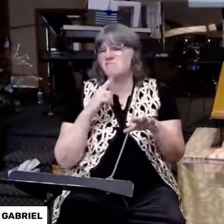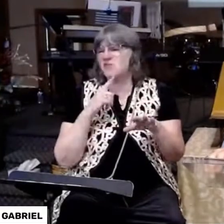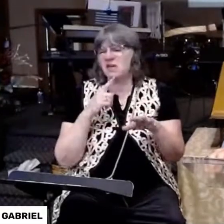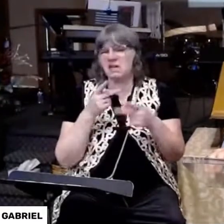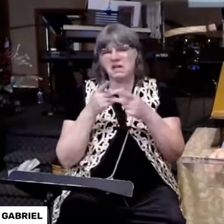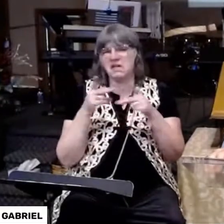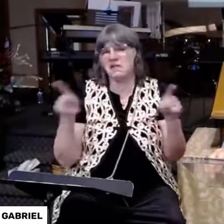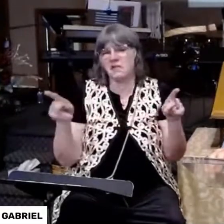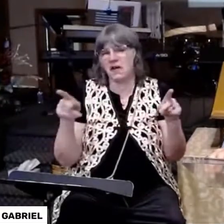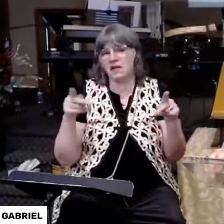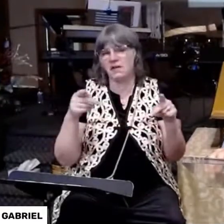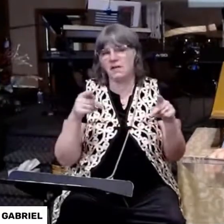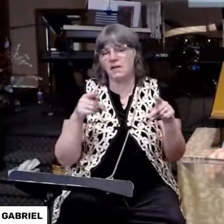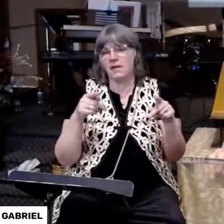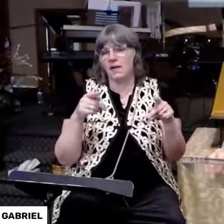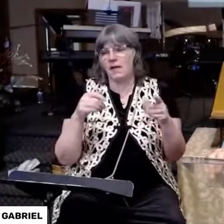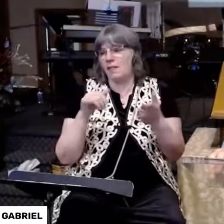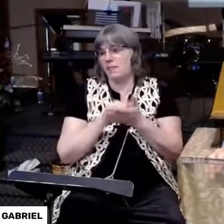the ones from this